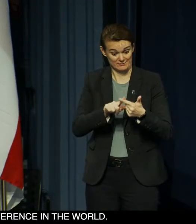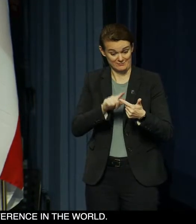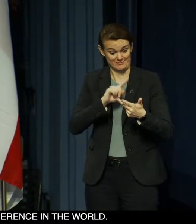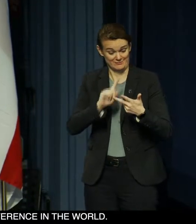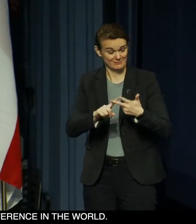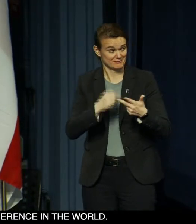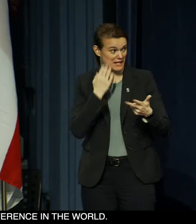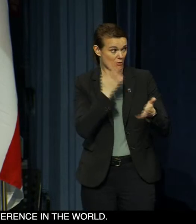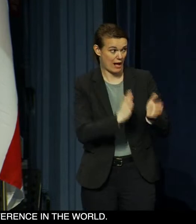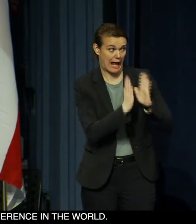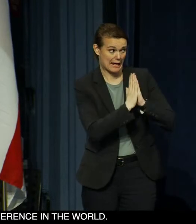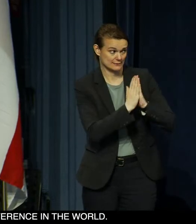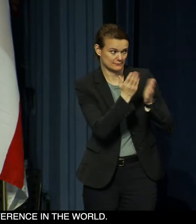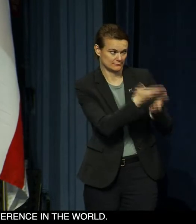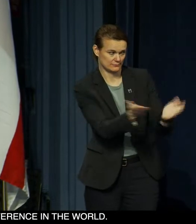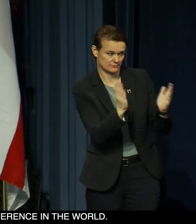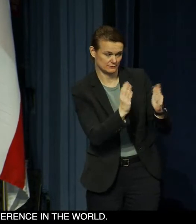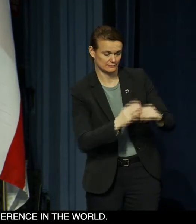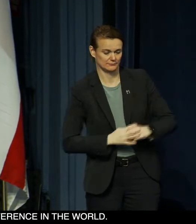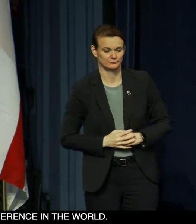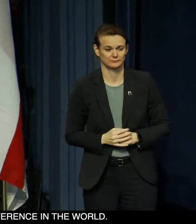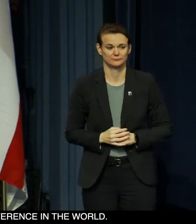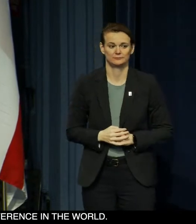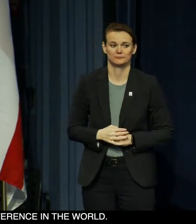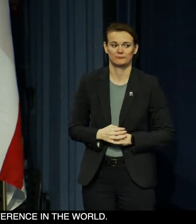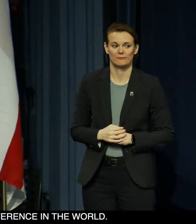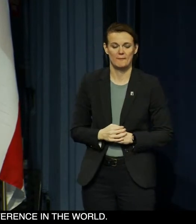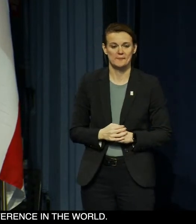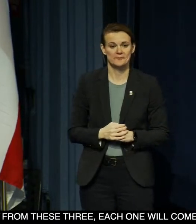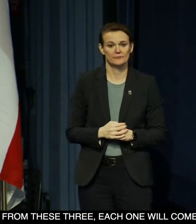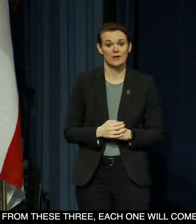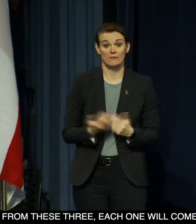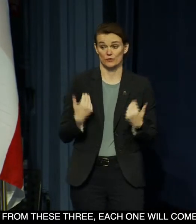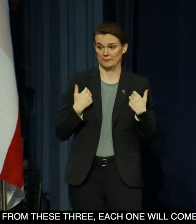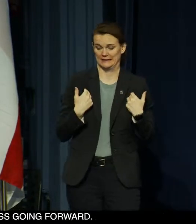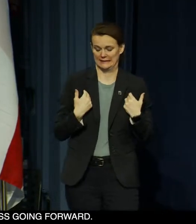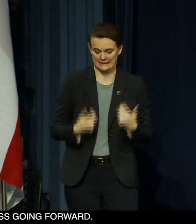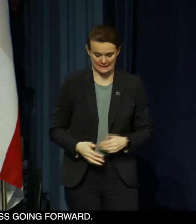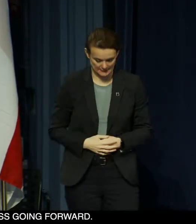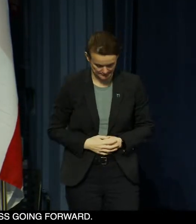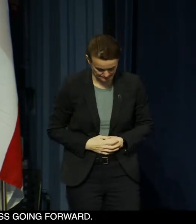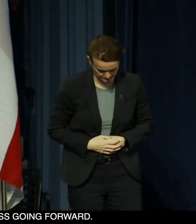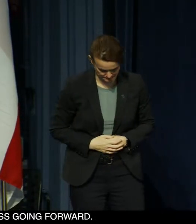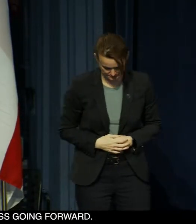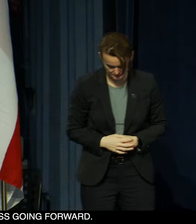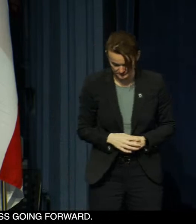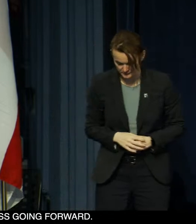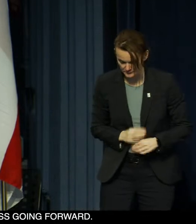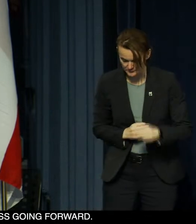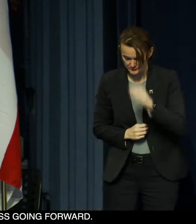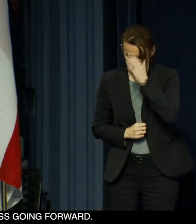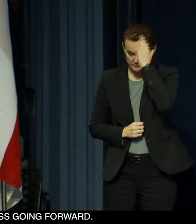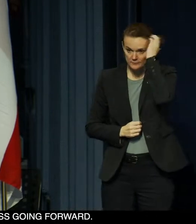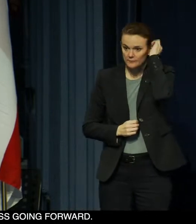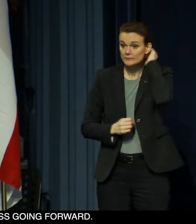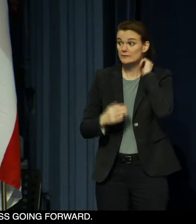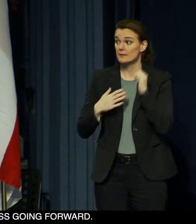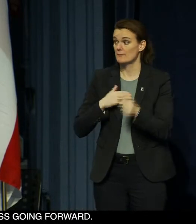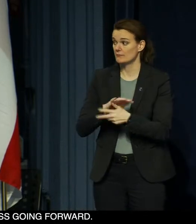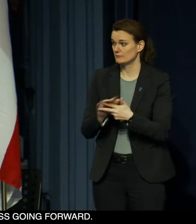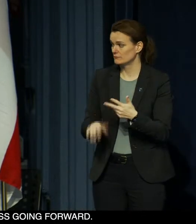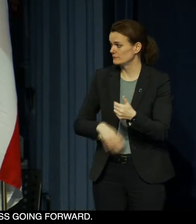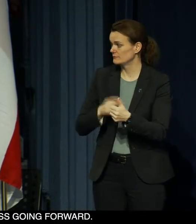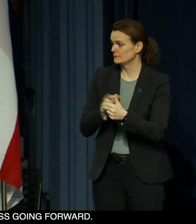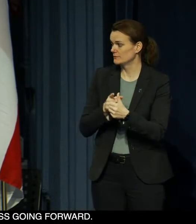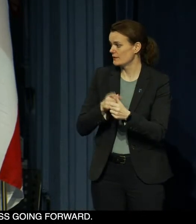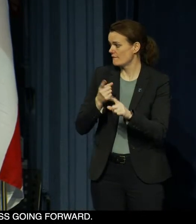have of you as our graduating class going forward. And for me, these 3 lessons, they come from a quote, they come